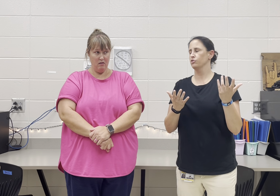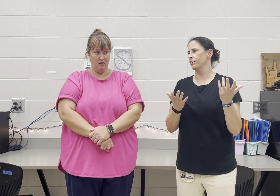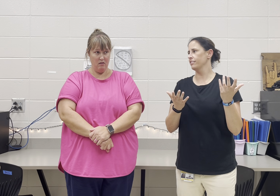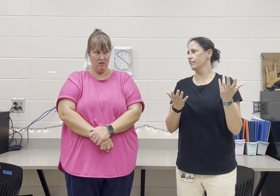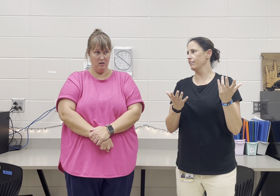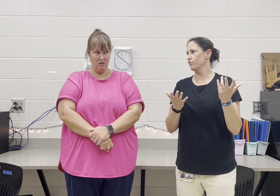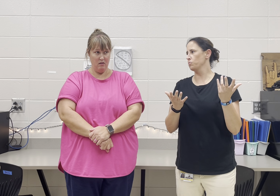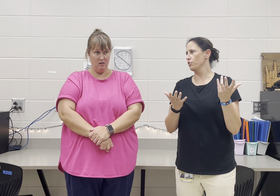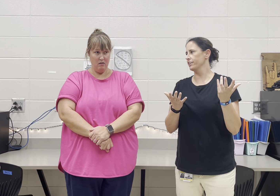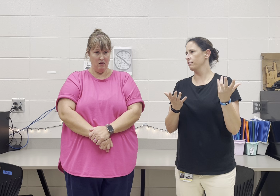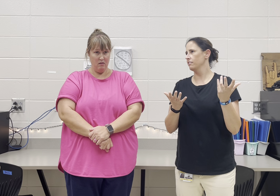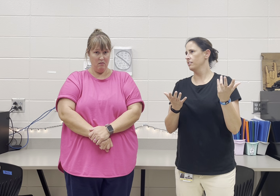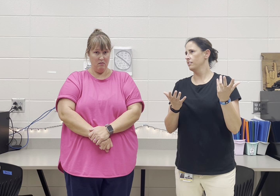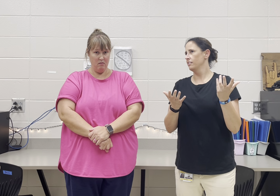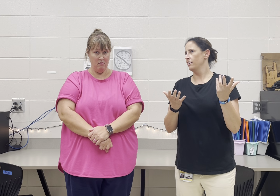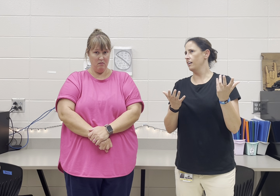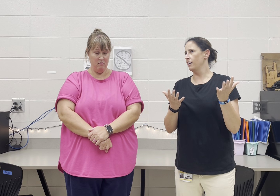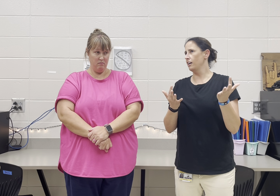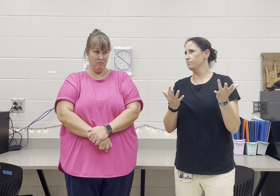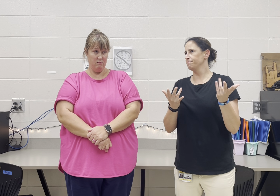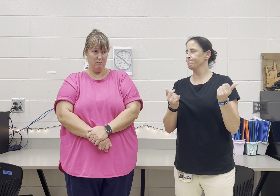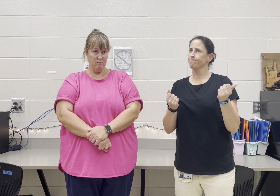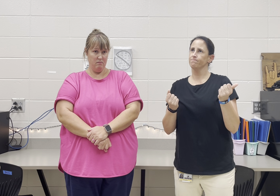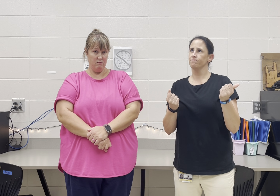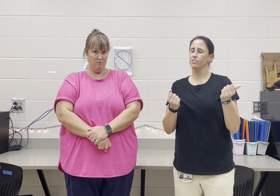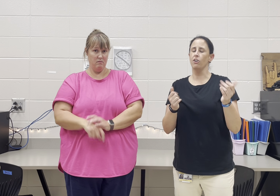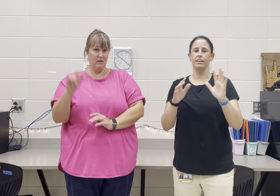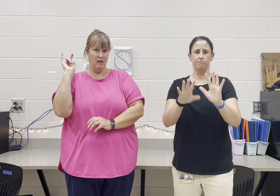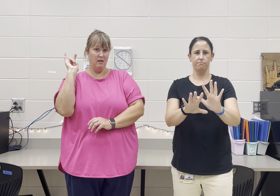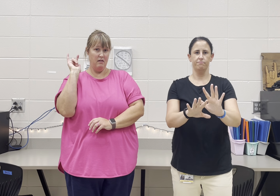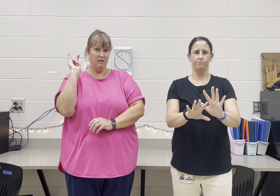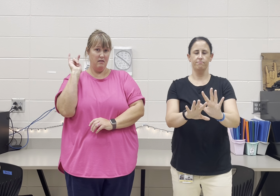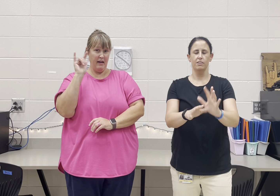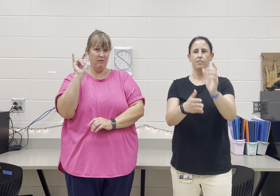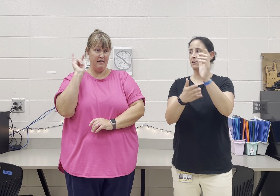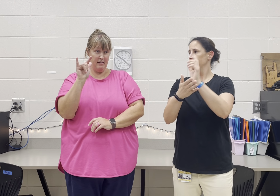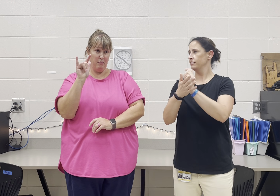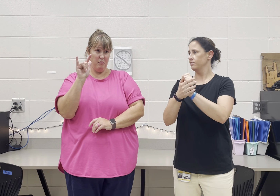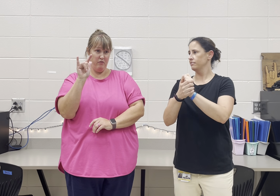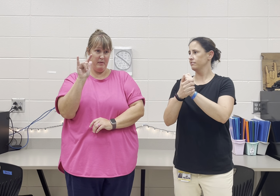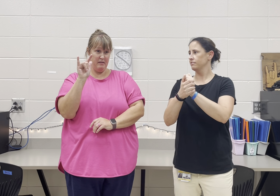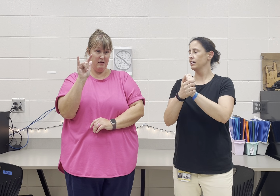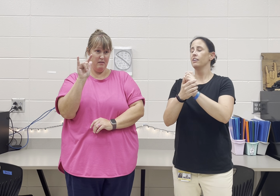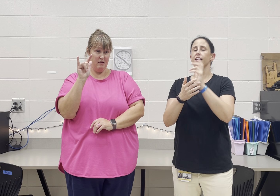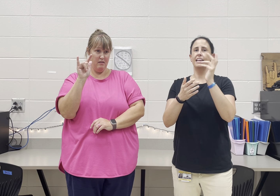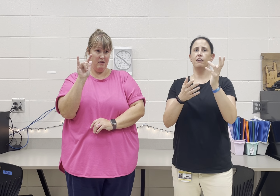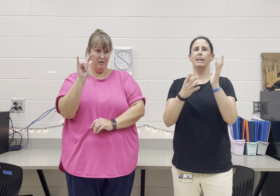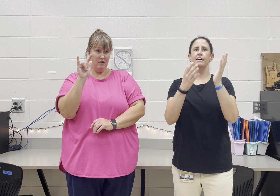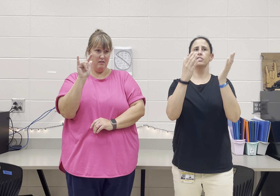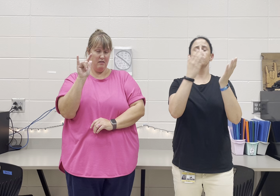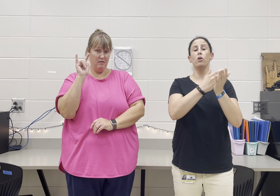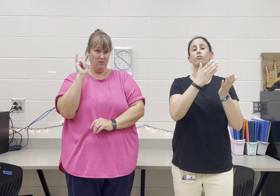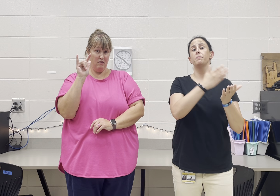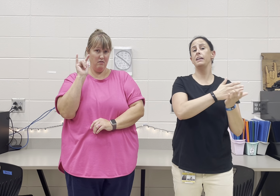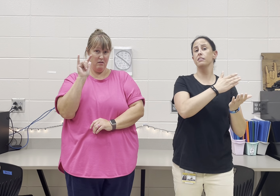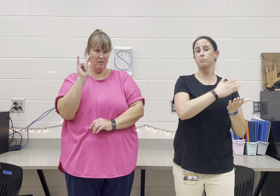trying to think of how to word it. All right, Noun has a double movement. noun has small repeated